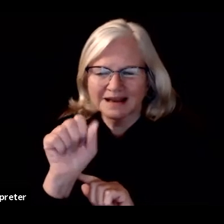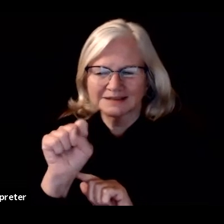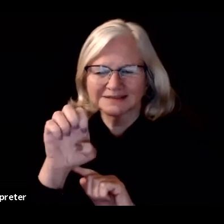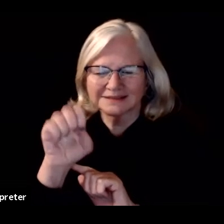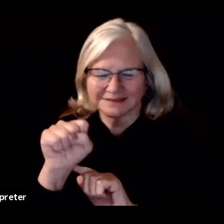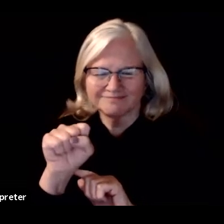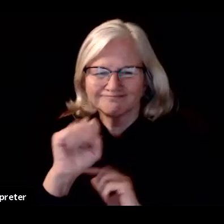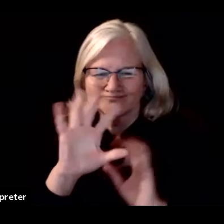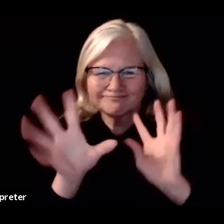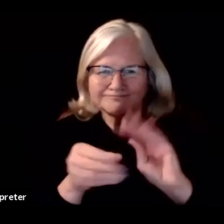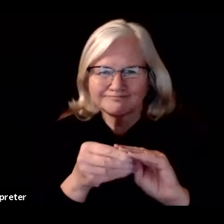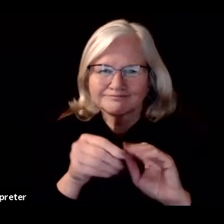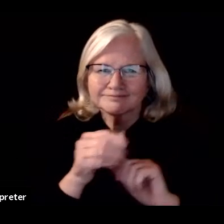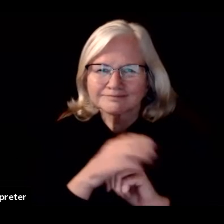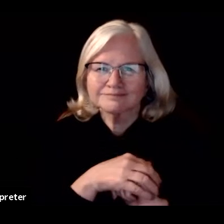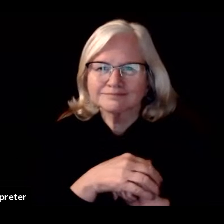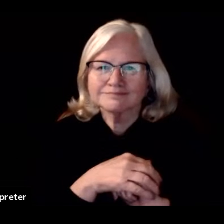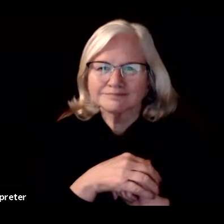another